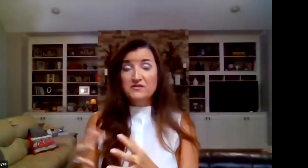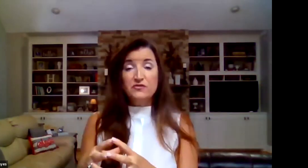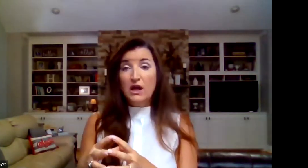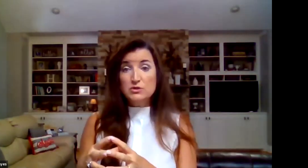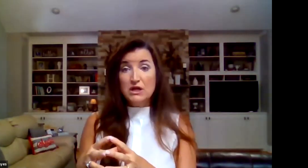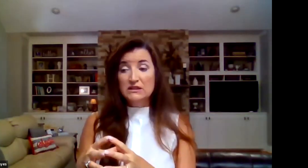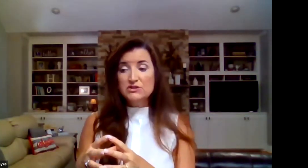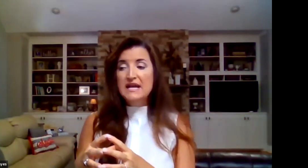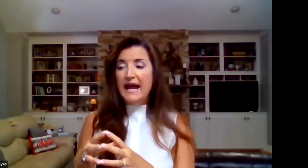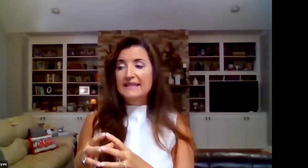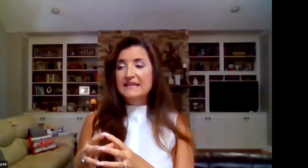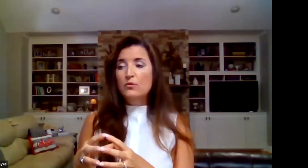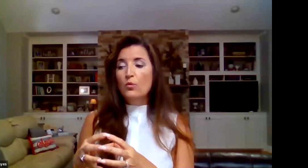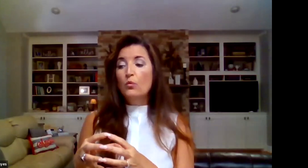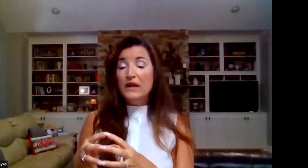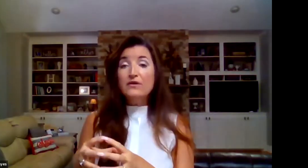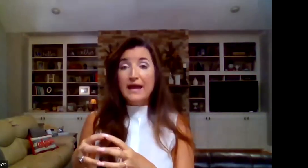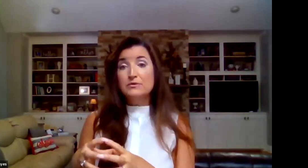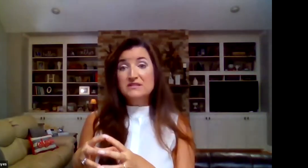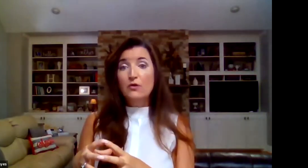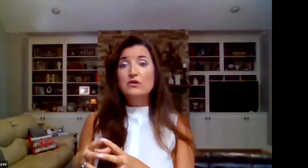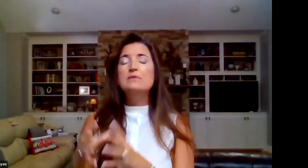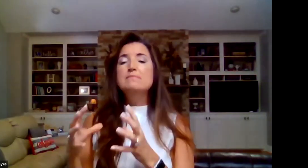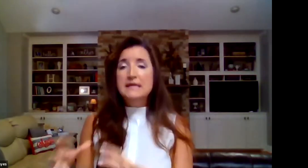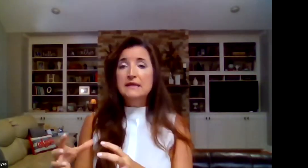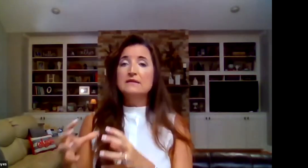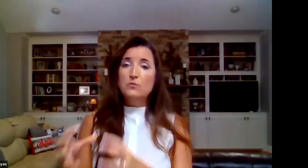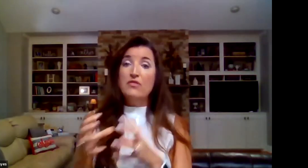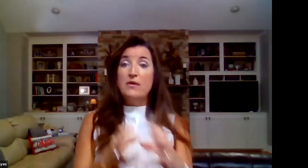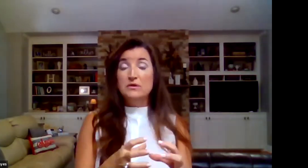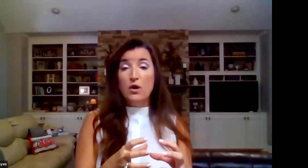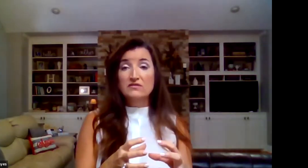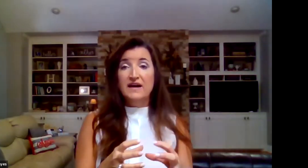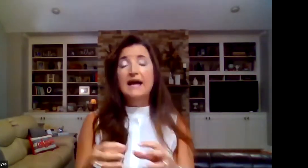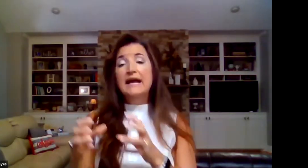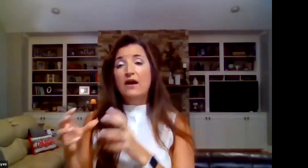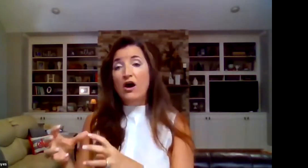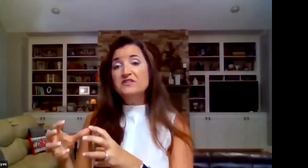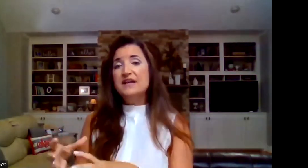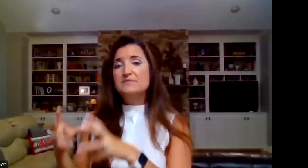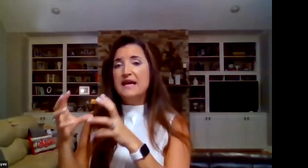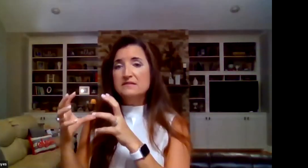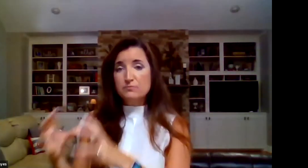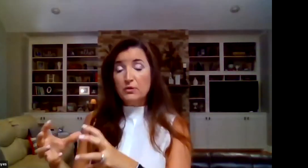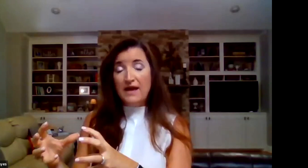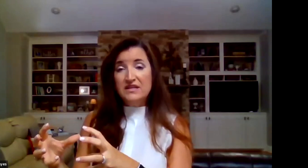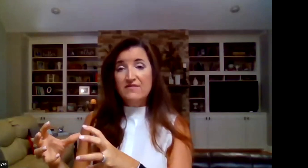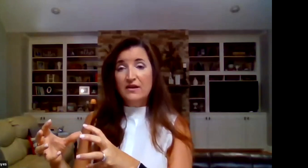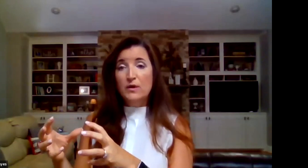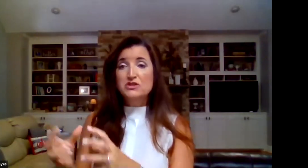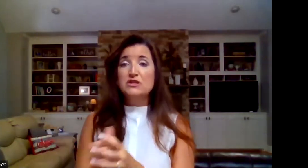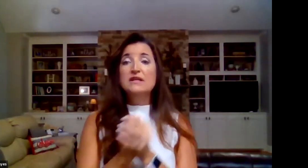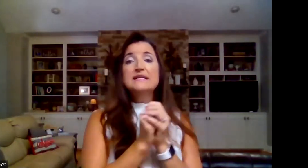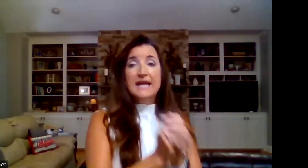in our office for $100, and then we are able to tell you immediately whether they would qualify. And oftentimes that's